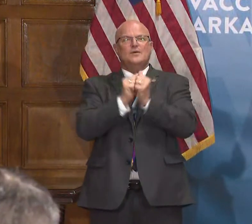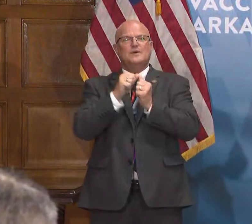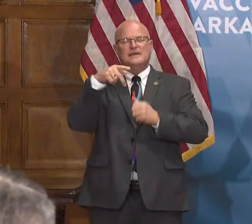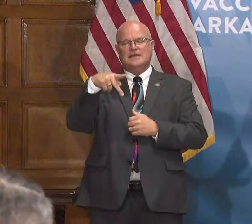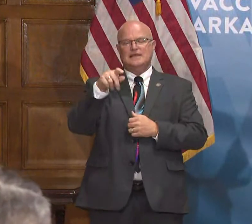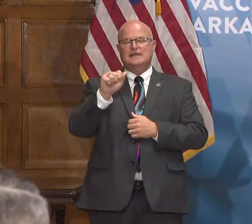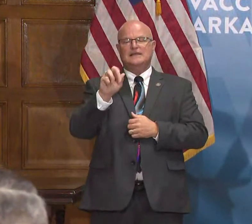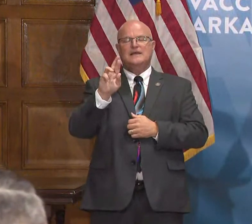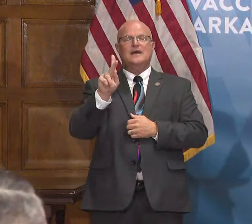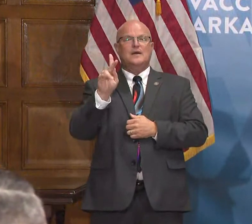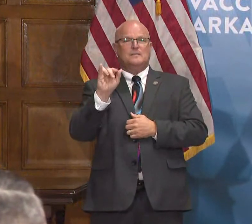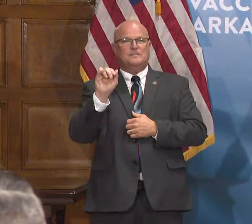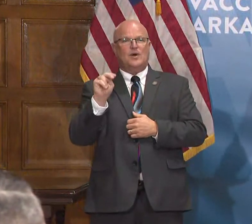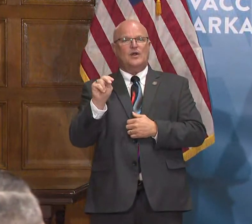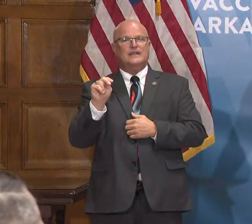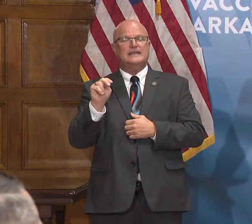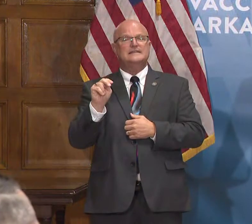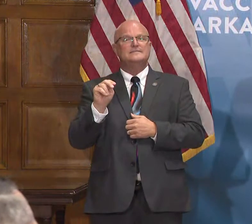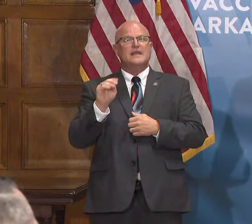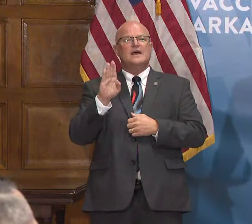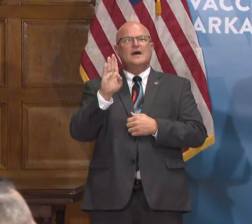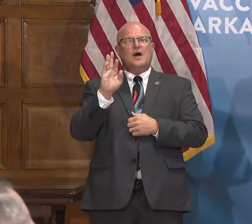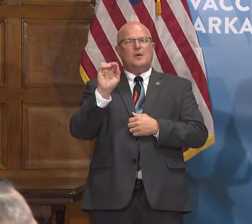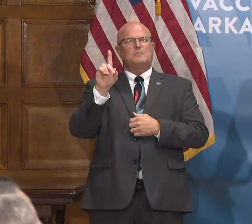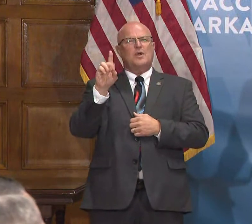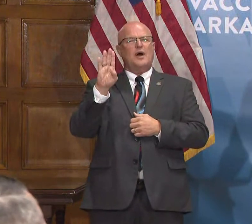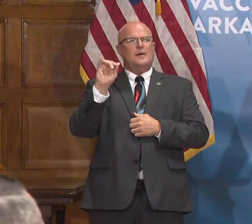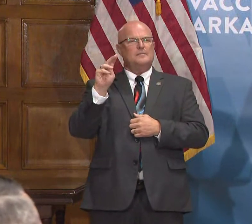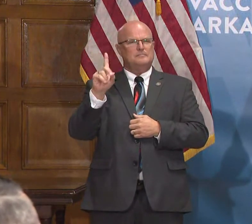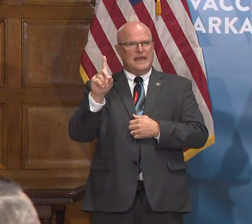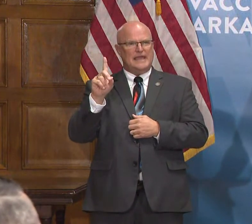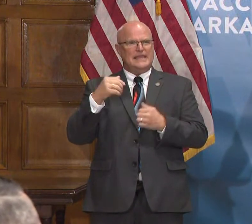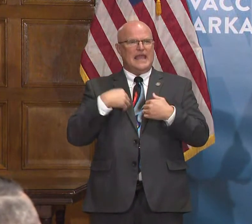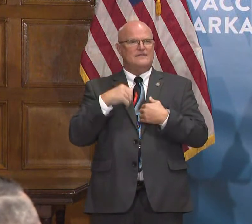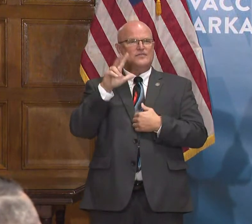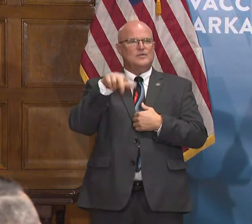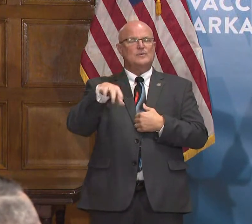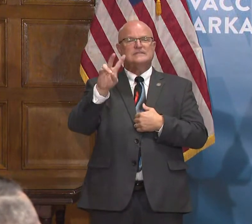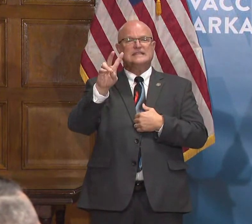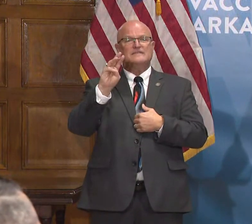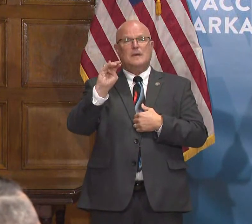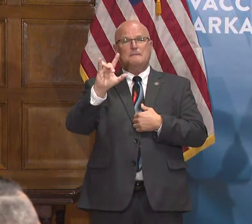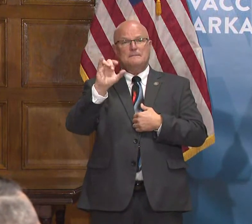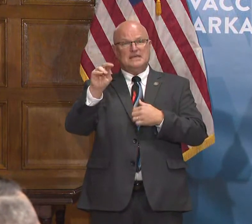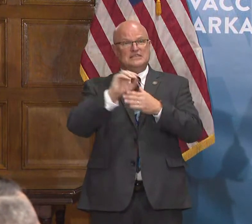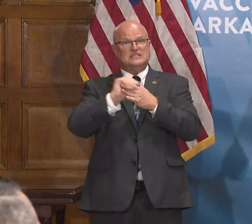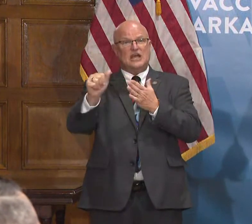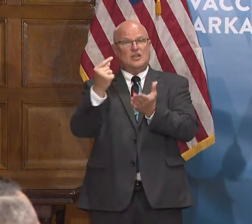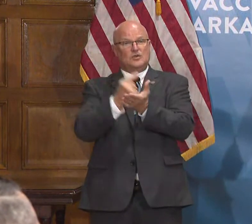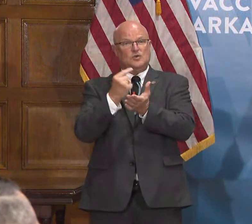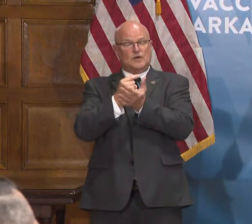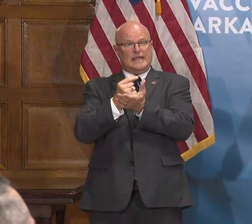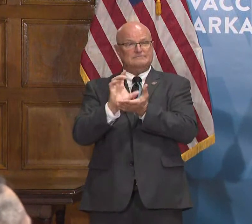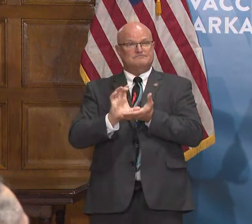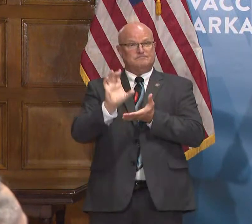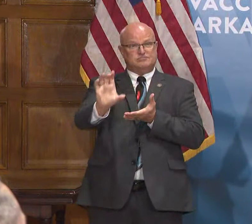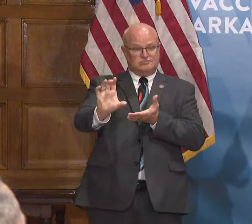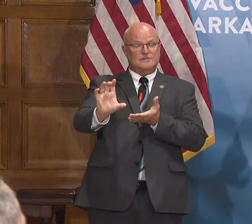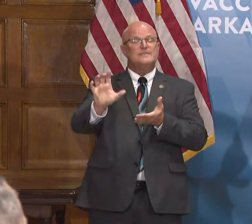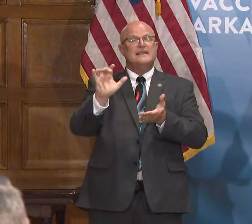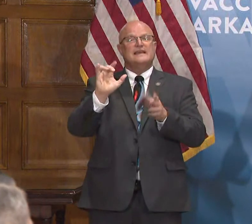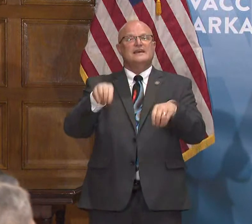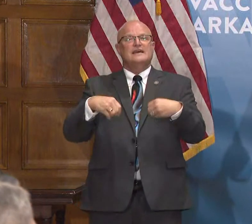Parkin, a broadband initiative in which there was a $3.7 million broadband grant that